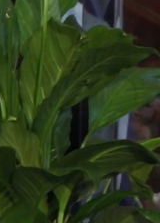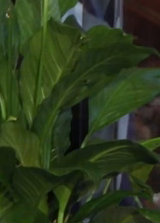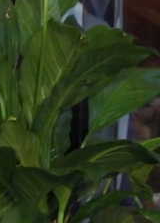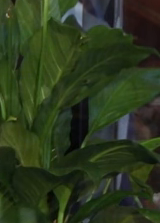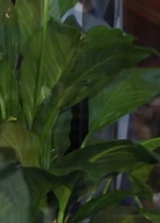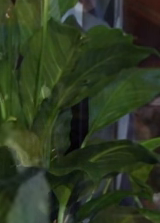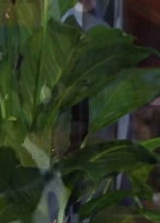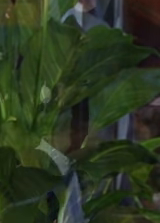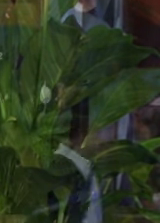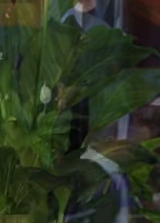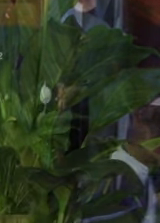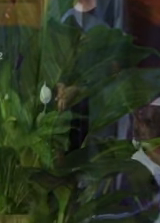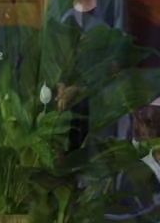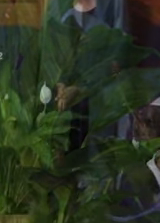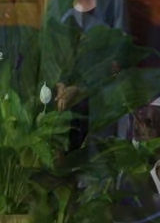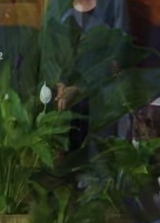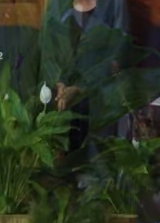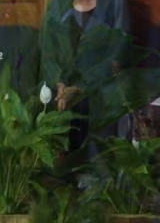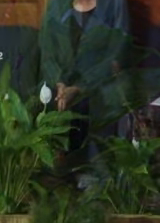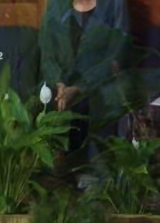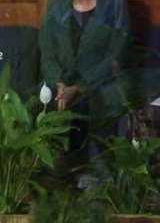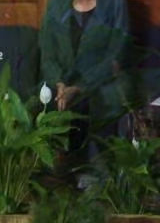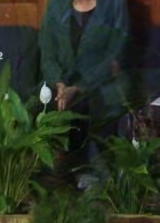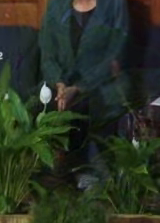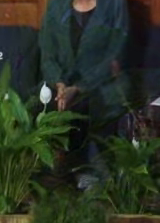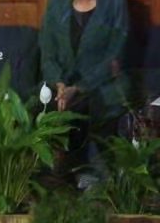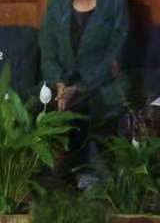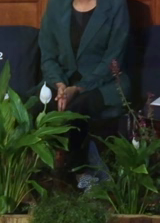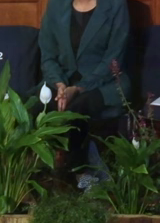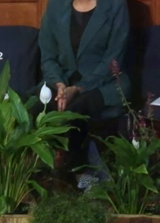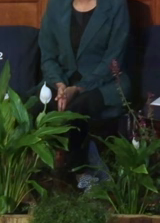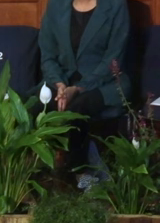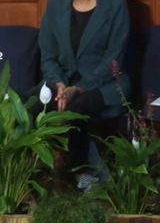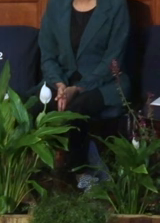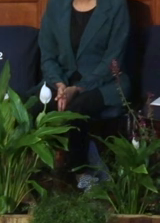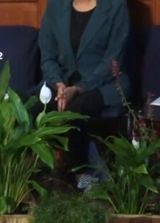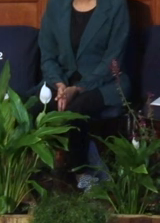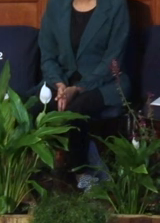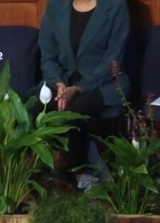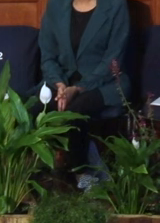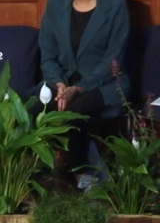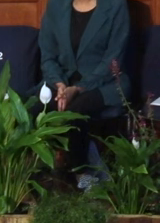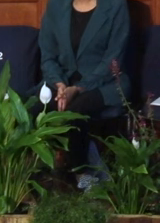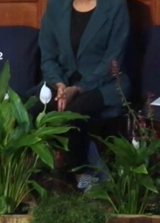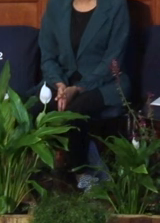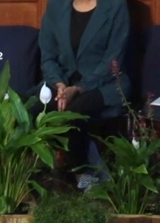start? Let man's petty nations tear